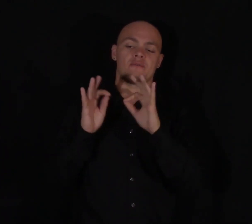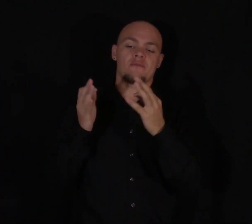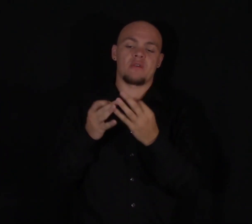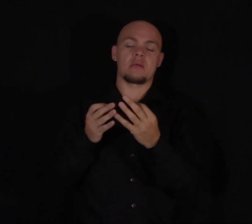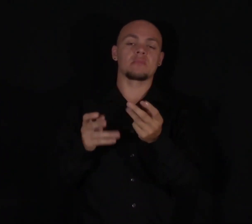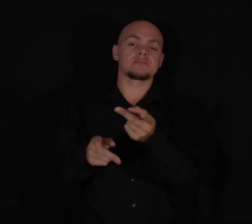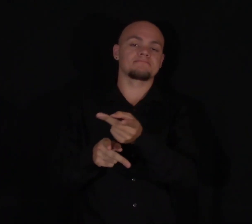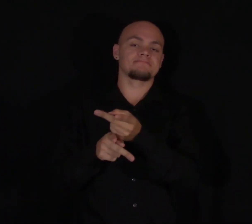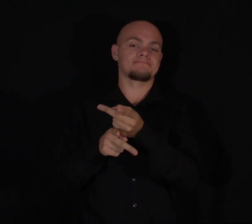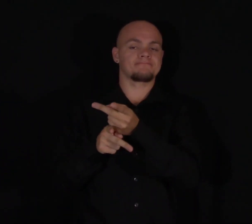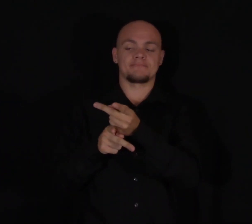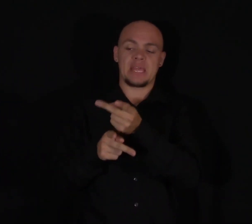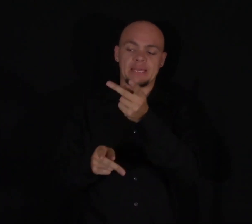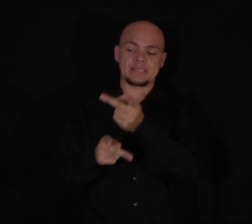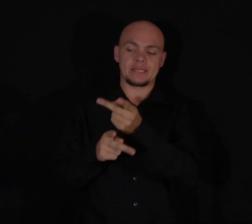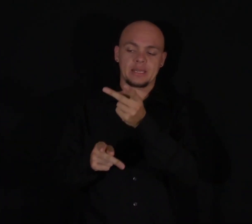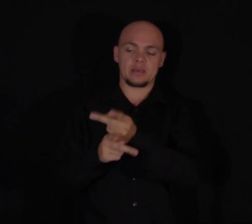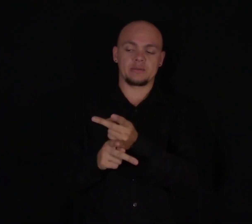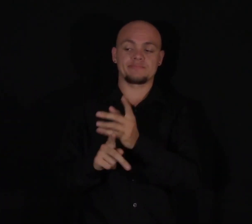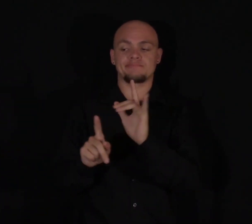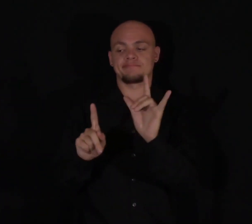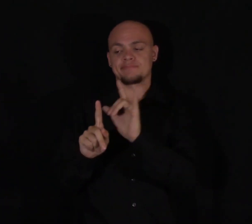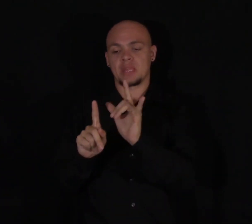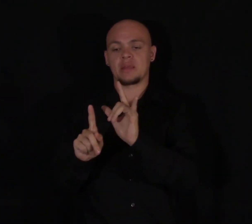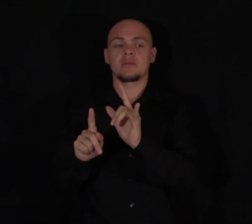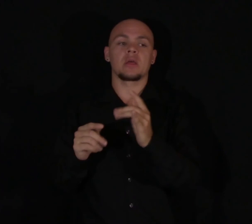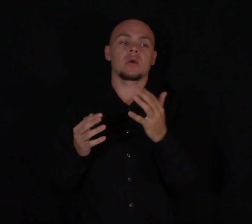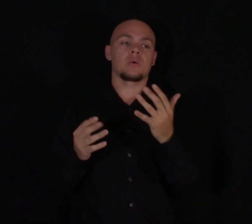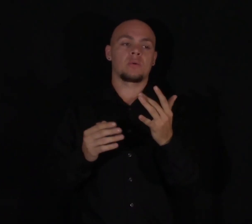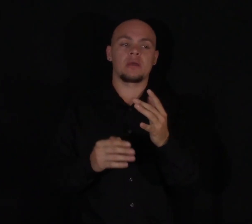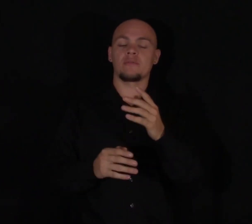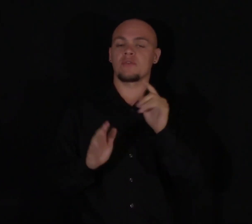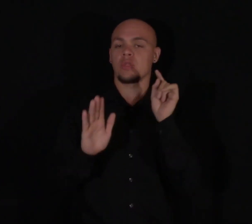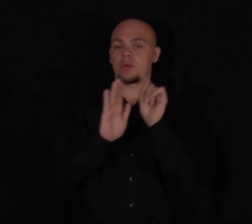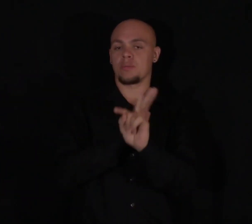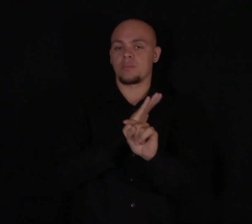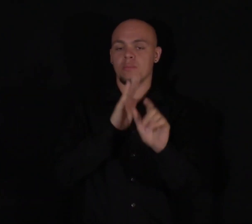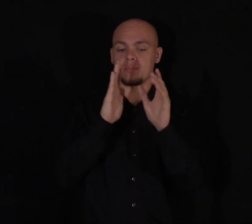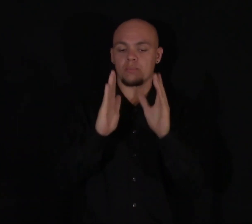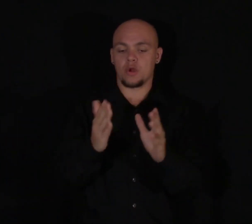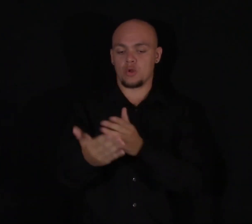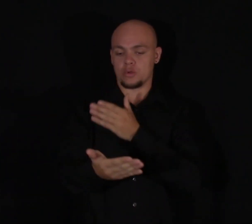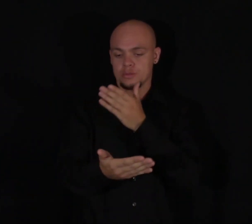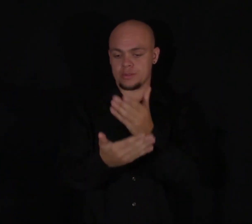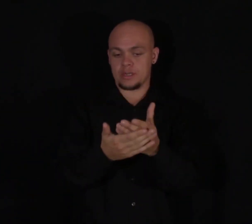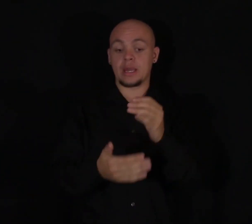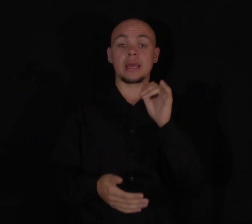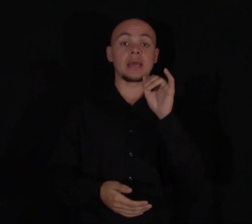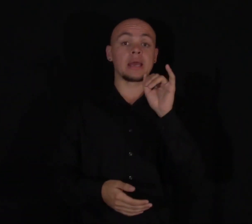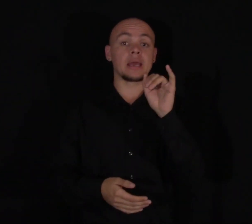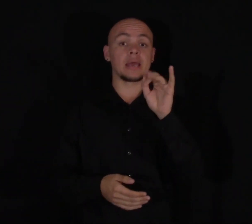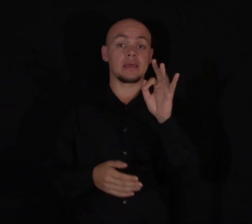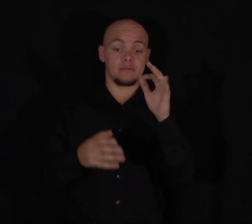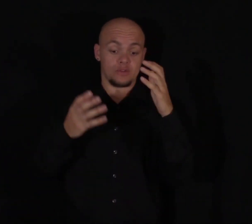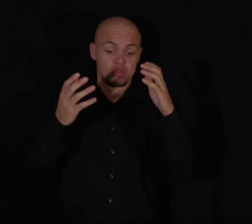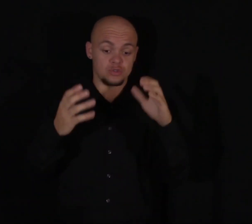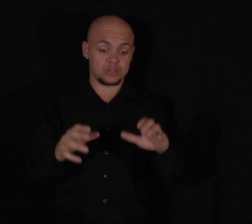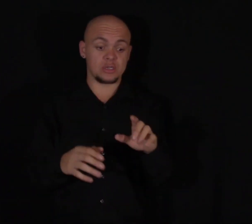fondly loved, and to lie in wait for the murderer, that if any chance led me to the place of his concealment, or if